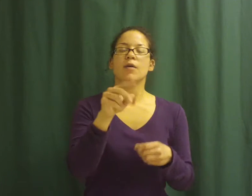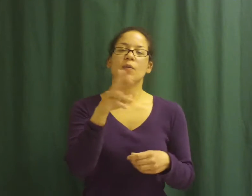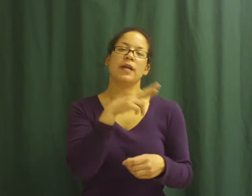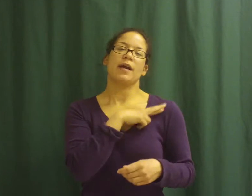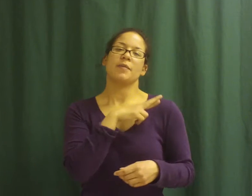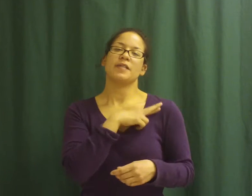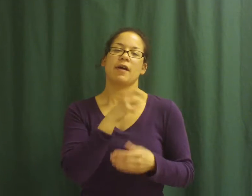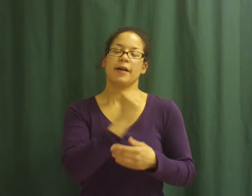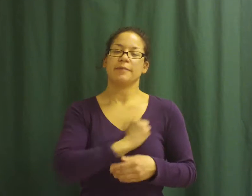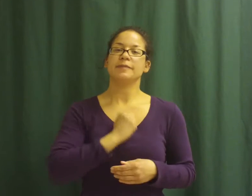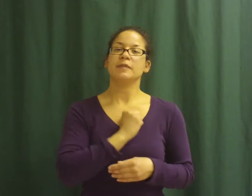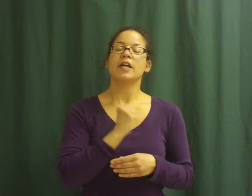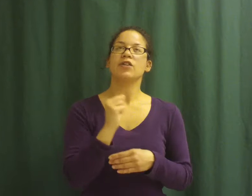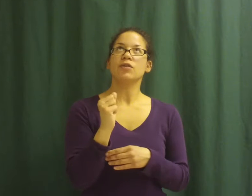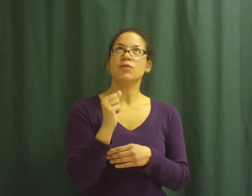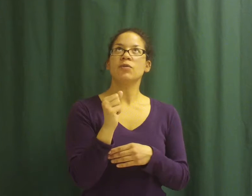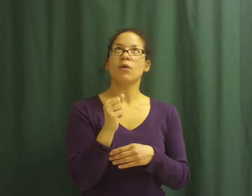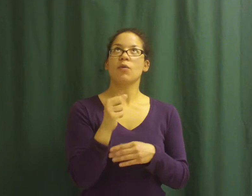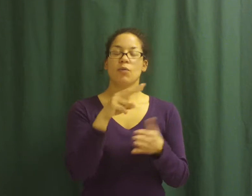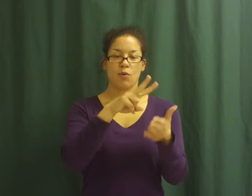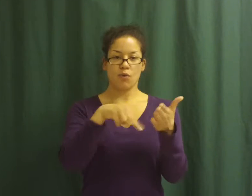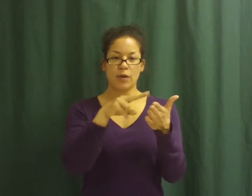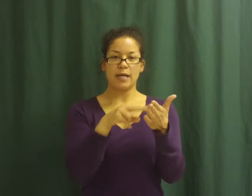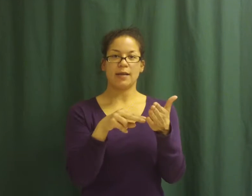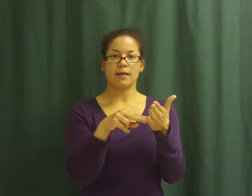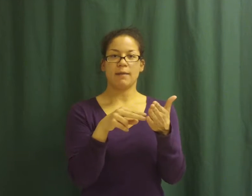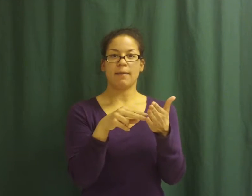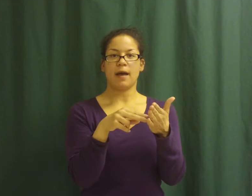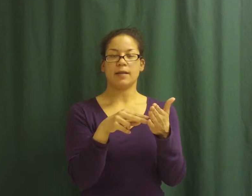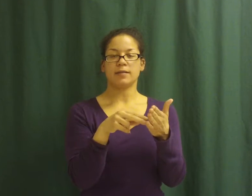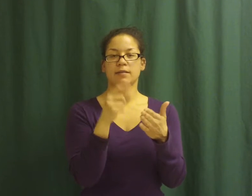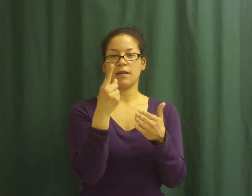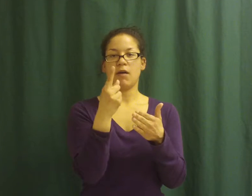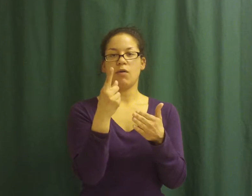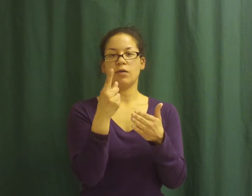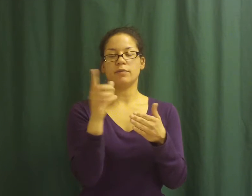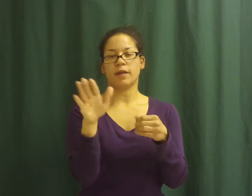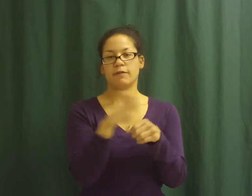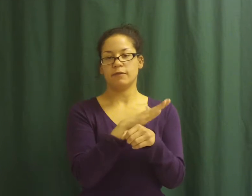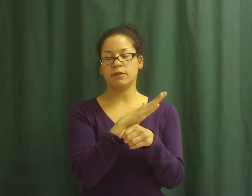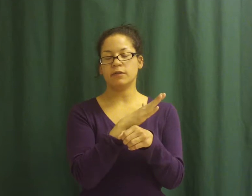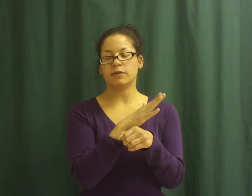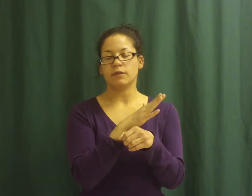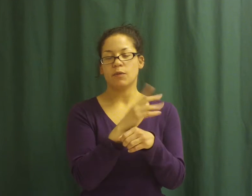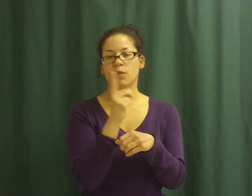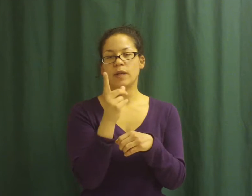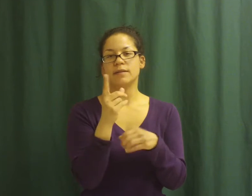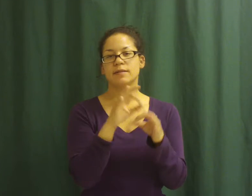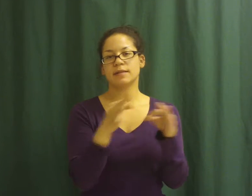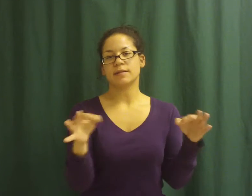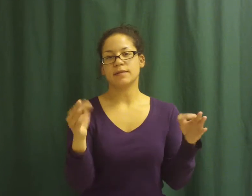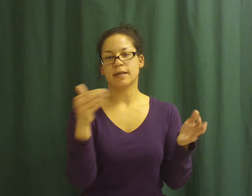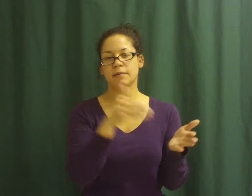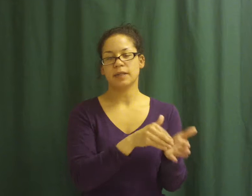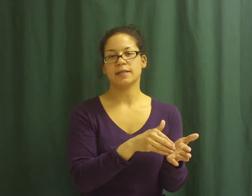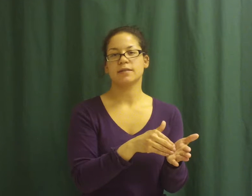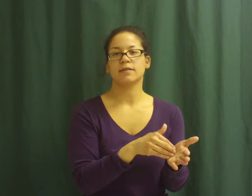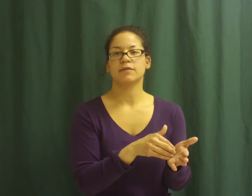Education Renee, is seen. Sorry. Can you read that whole one sentence again, please?